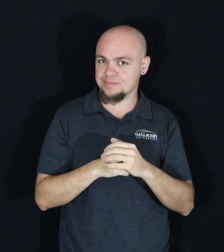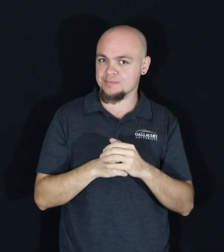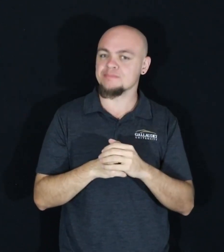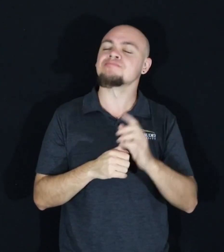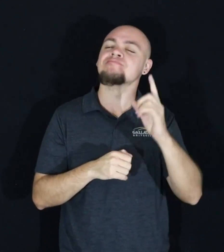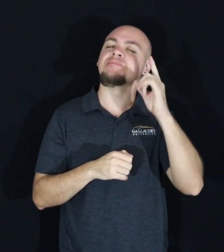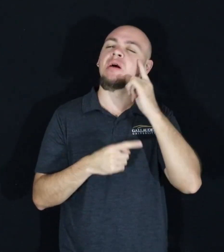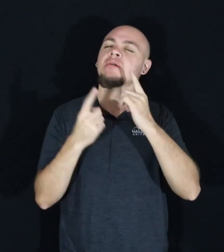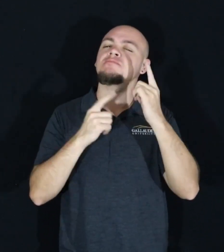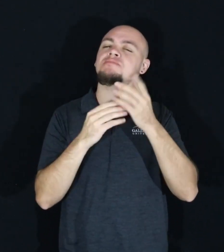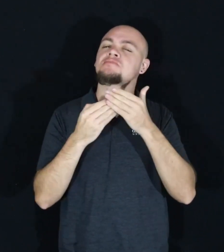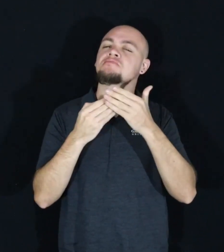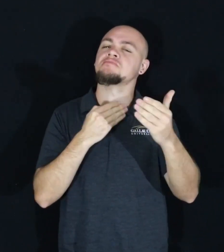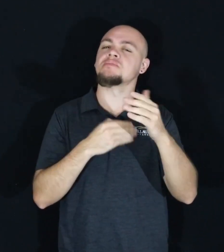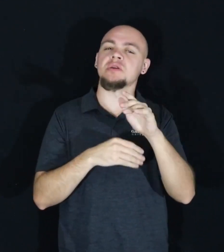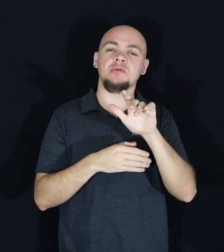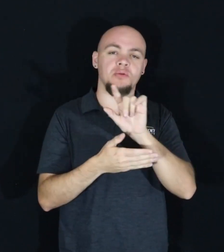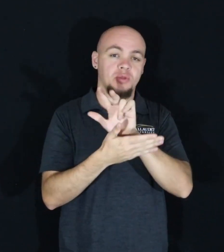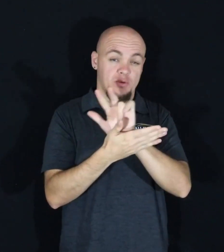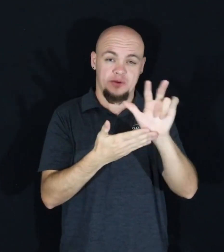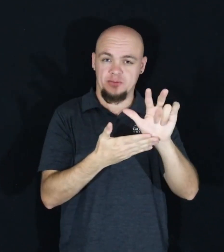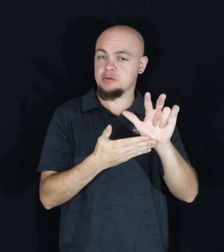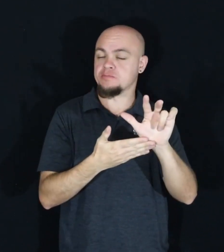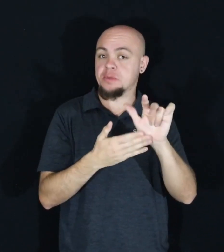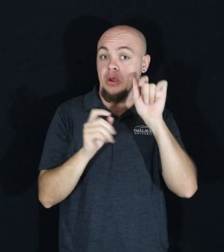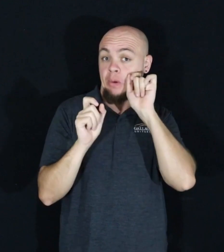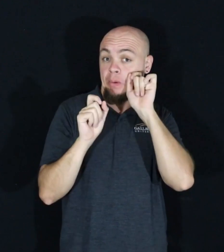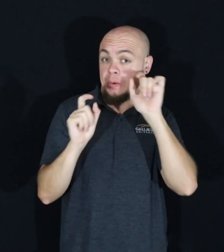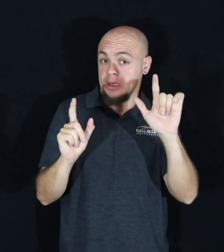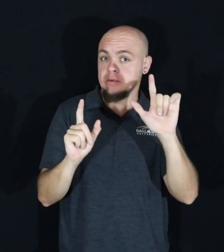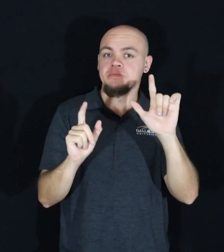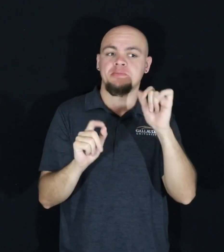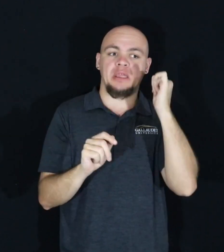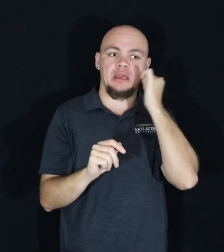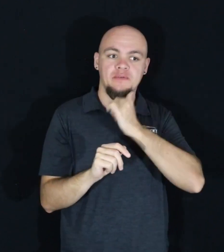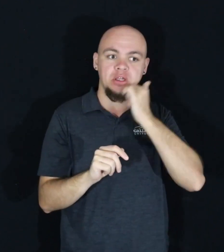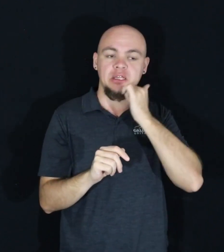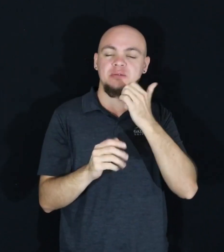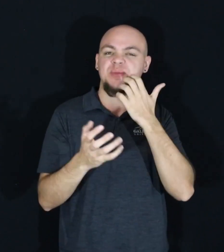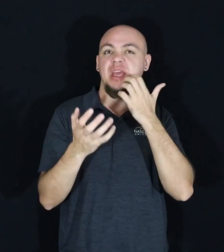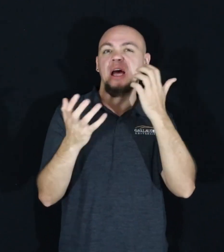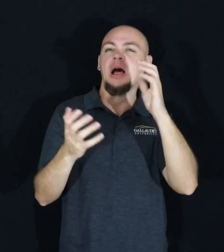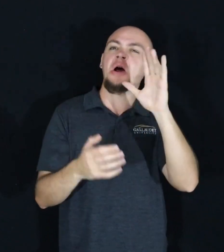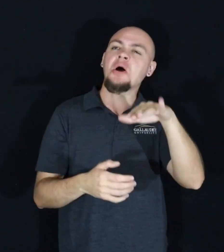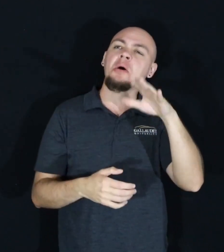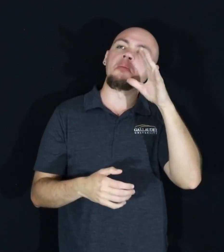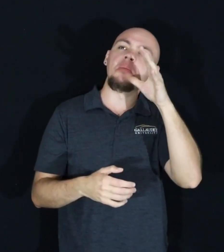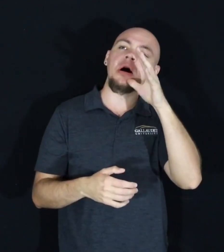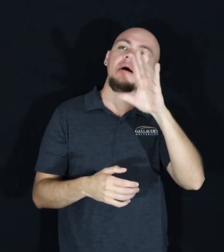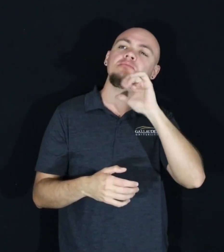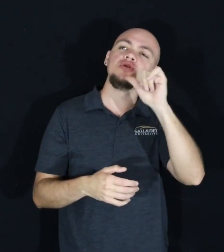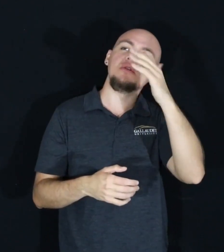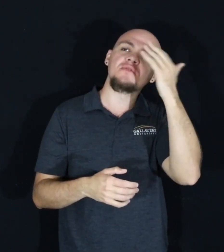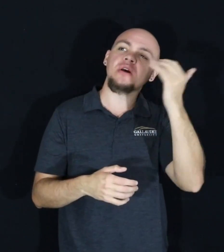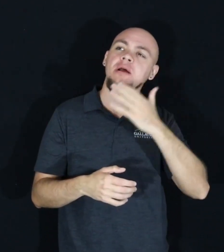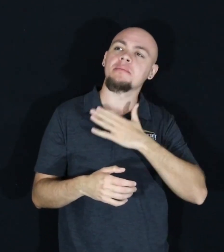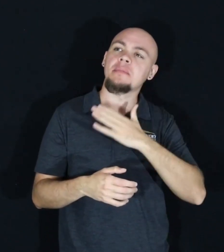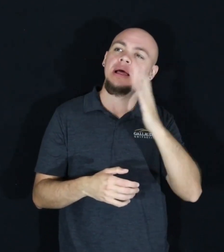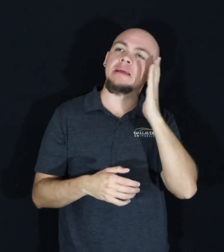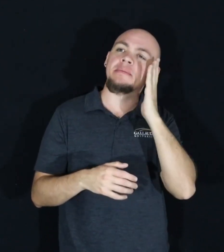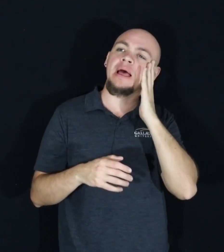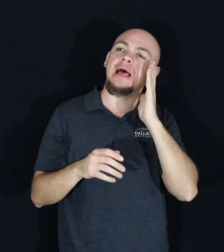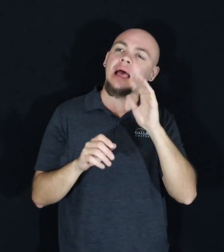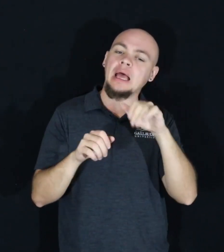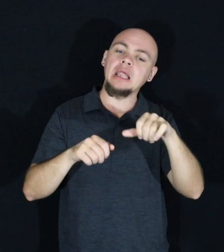next 21 days, instead of getting up every day and yelling, "Mom, please don't forget to make my bed